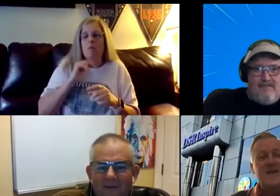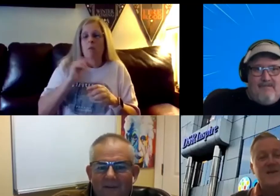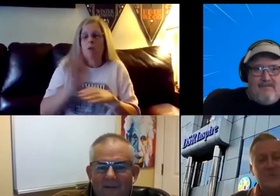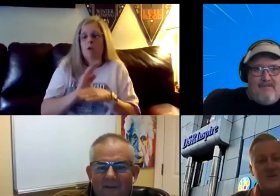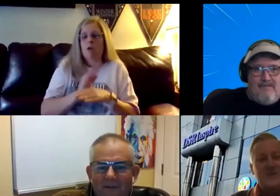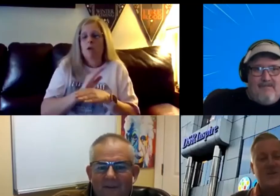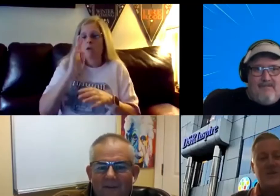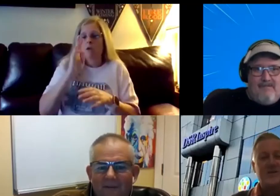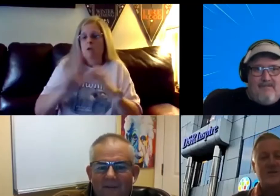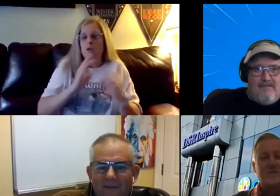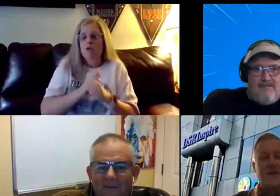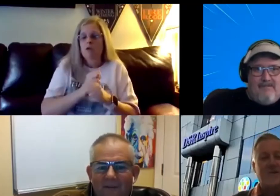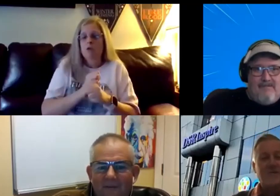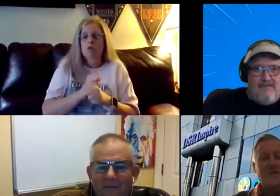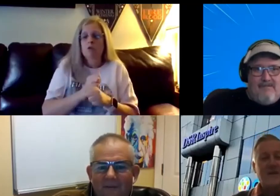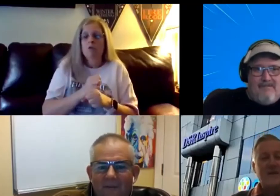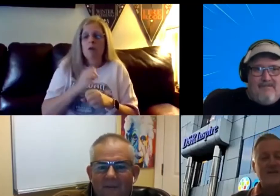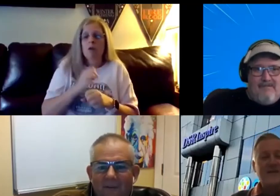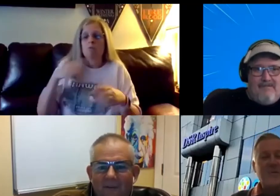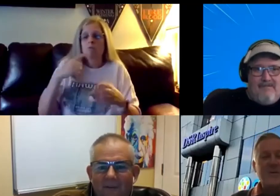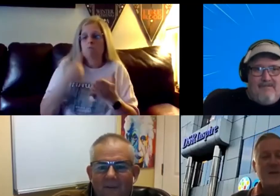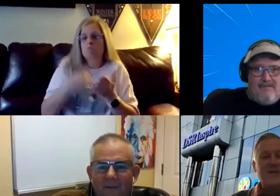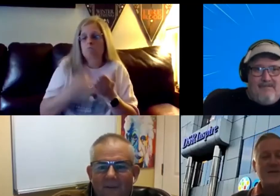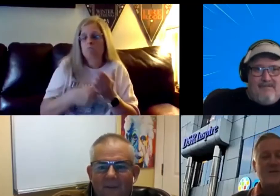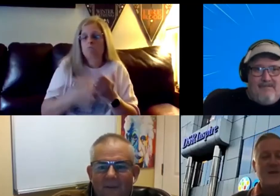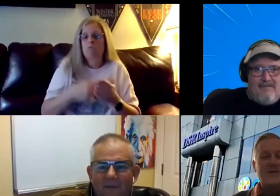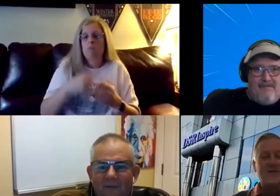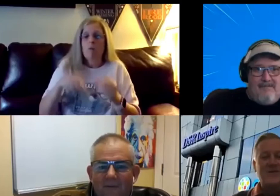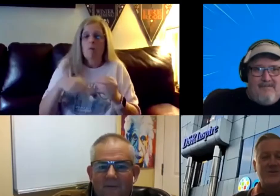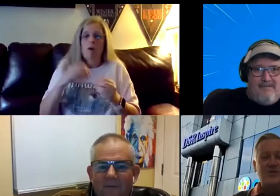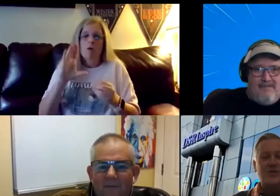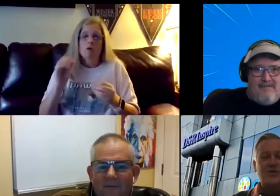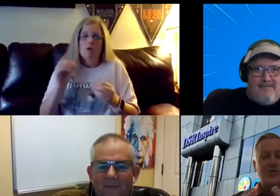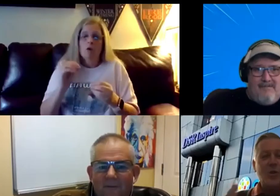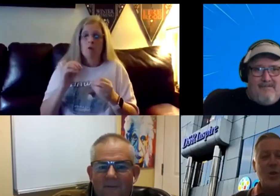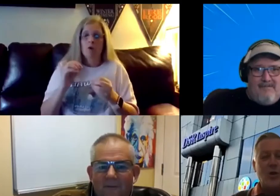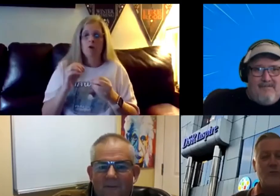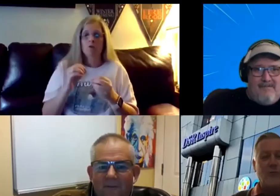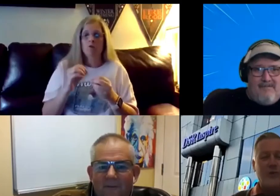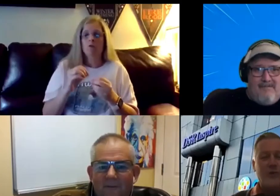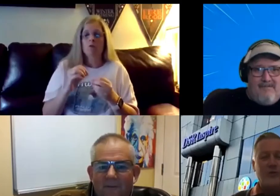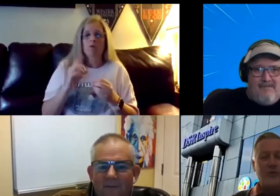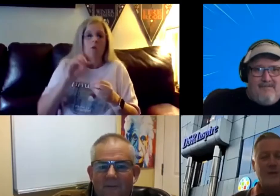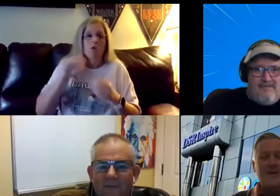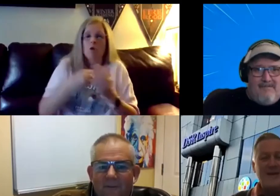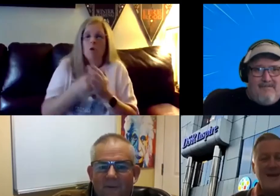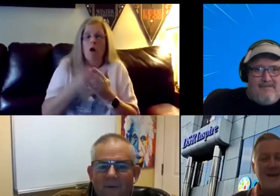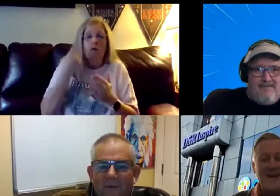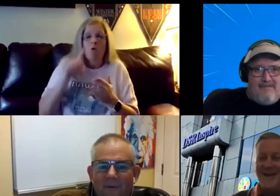we got into a discussion about this company that's going to do it all for you.